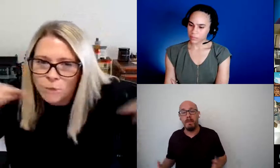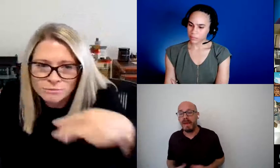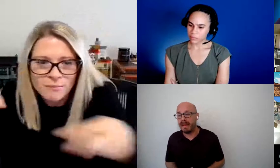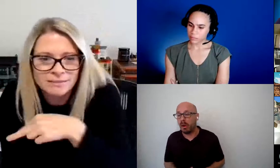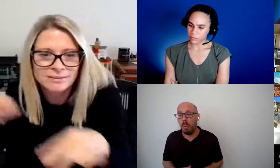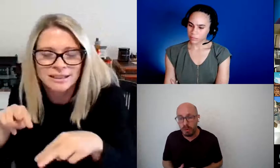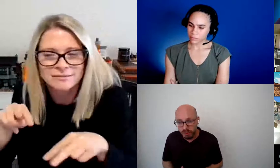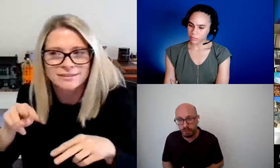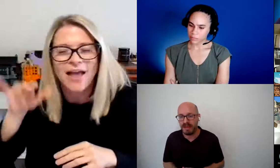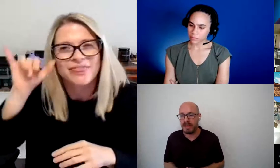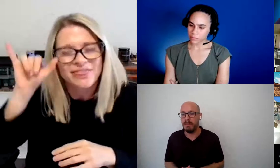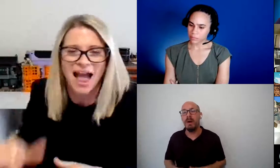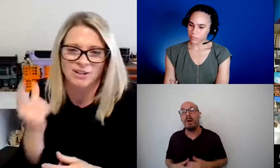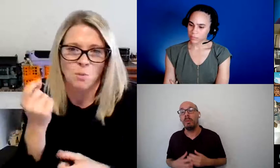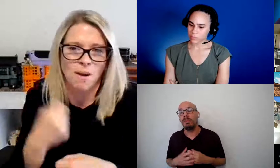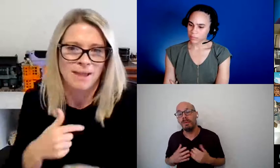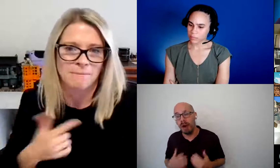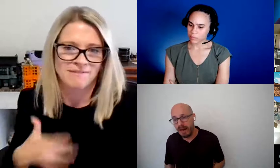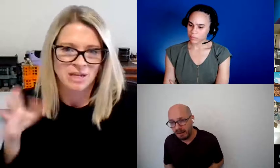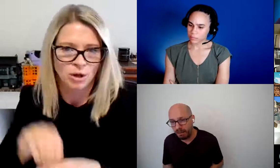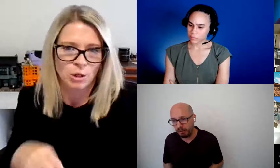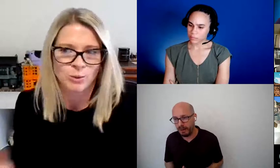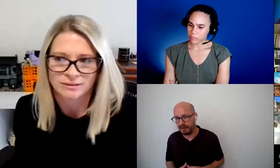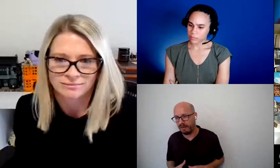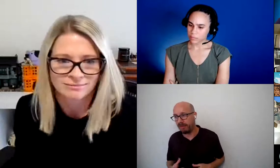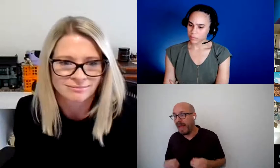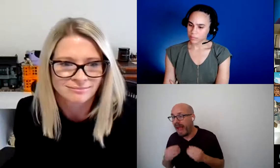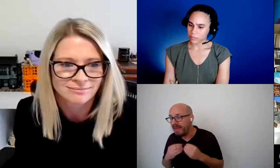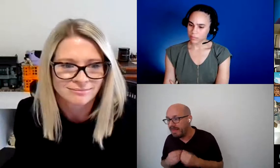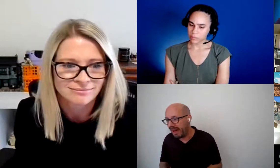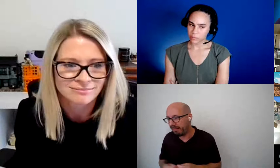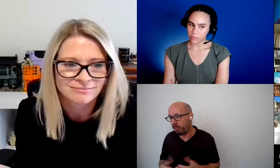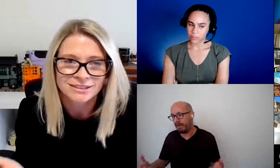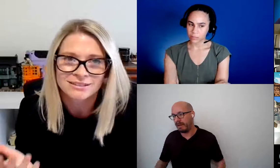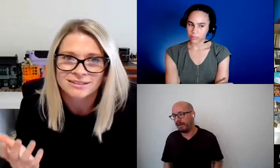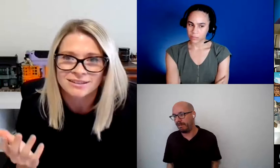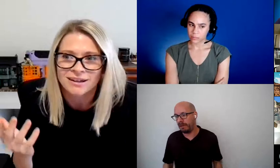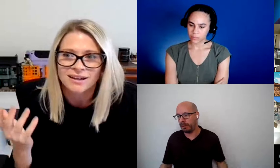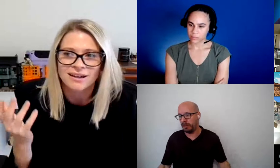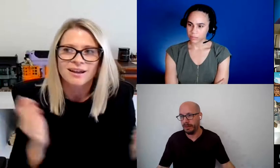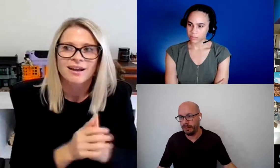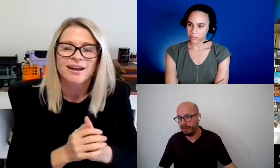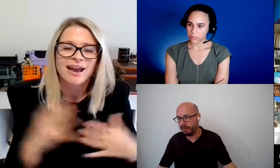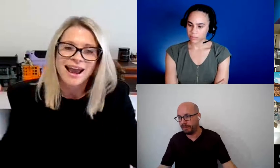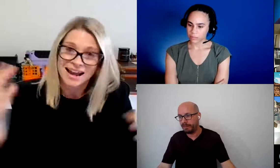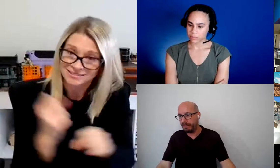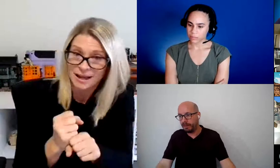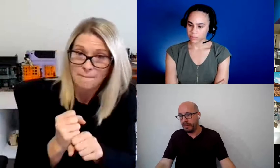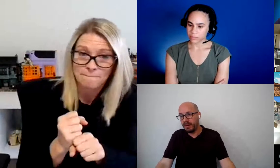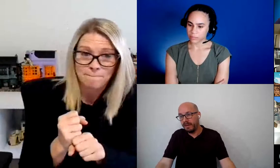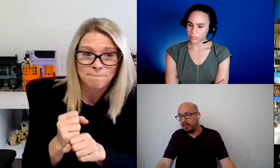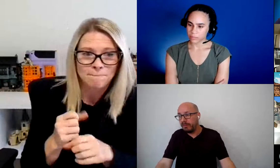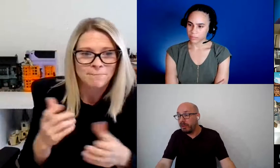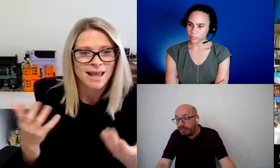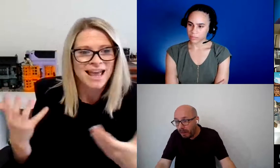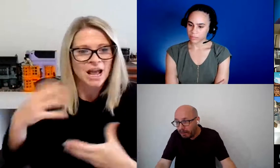ended up making a wonderful team with a variety of perspectives, and that's what made me feel included. So, in